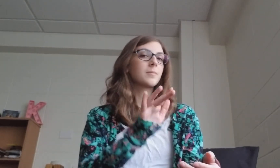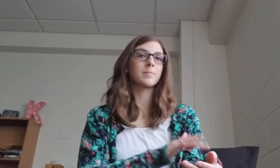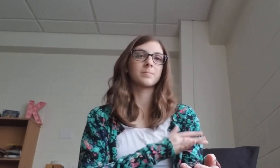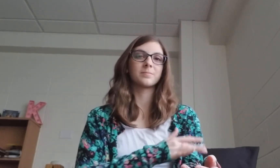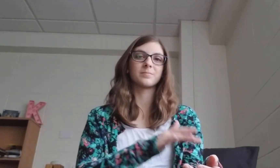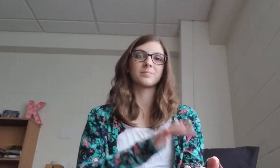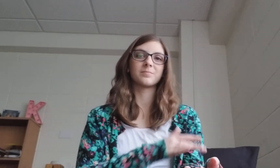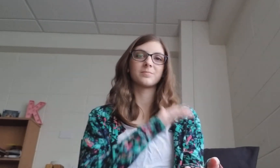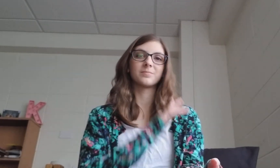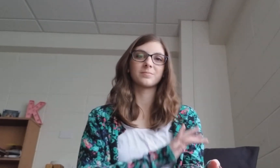drum solo